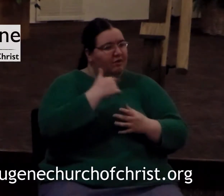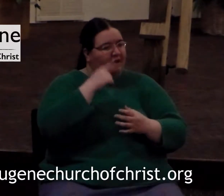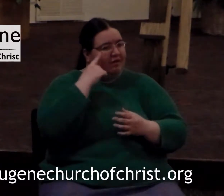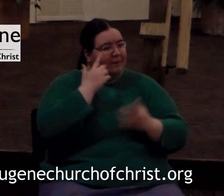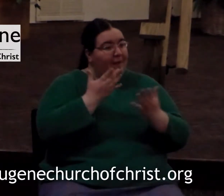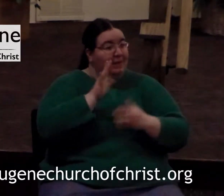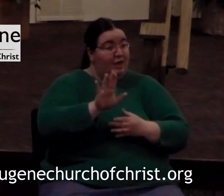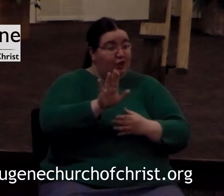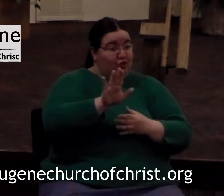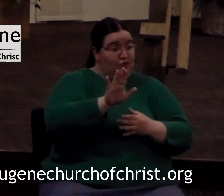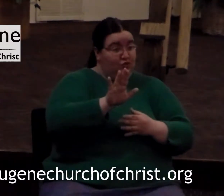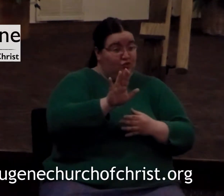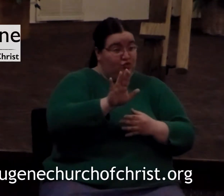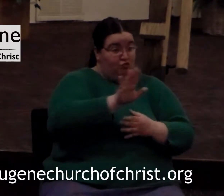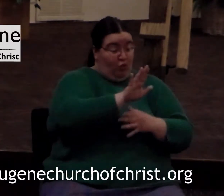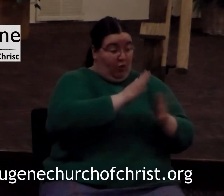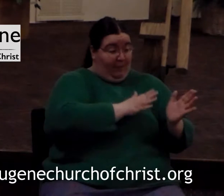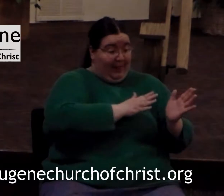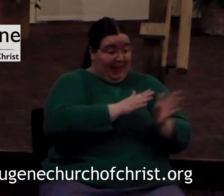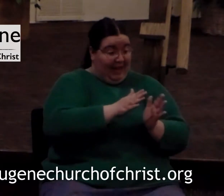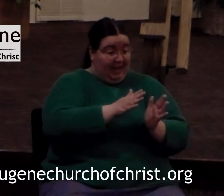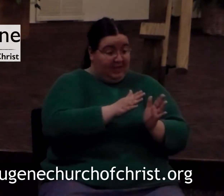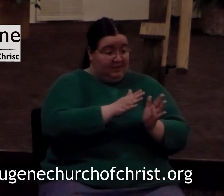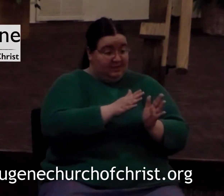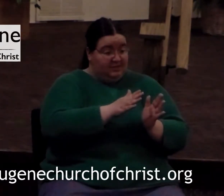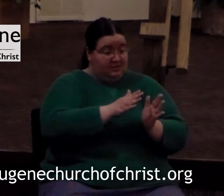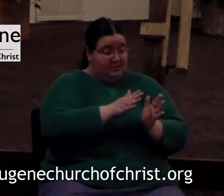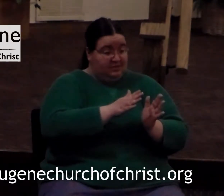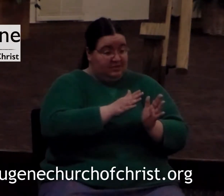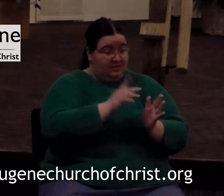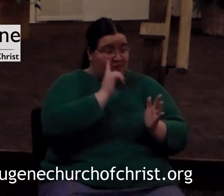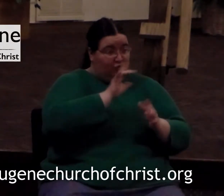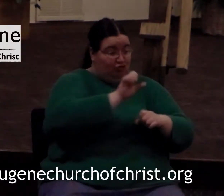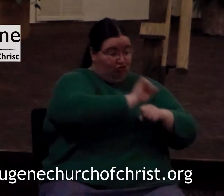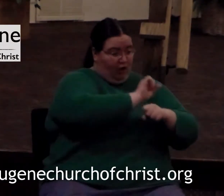I would imagine a lot of you this morning are not living in the place that you originally planned to live.